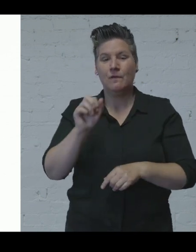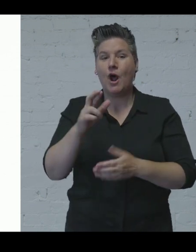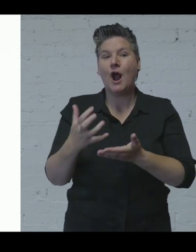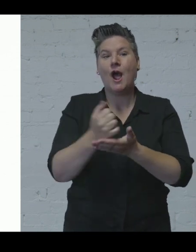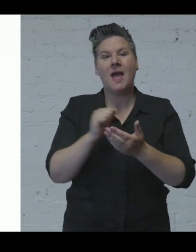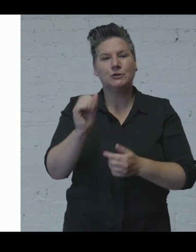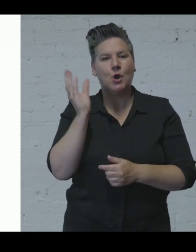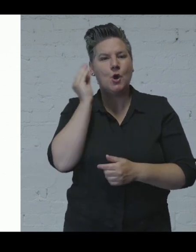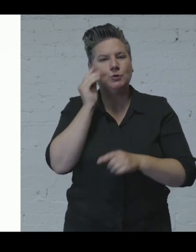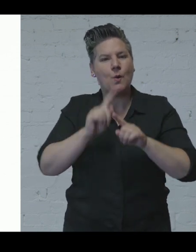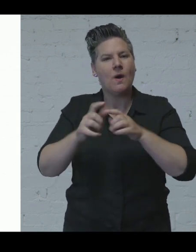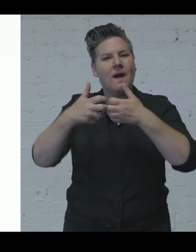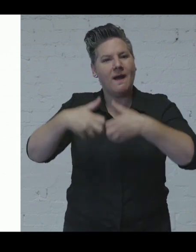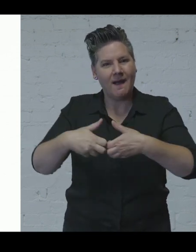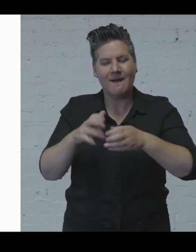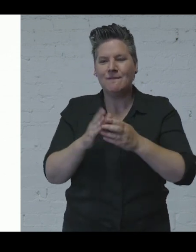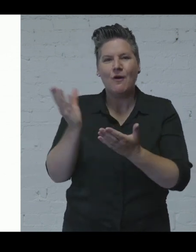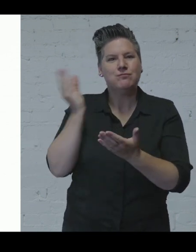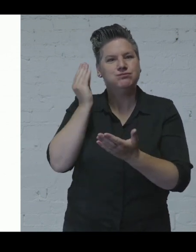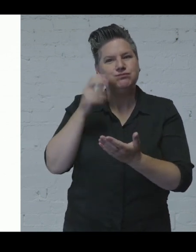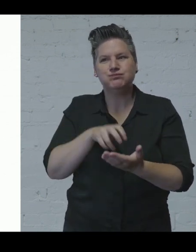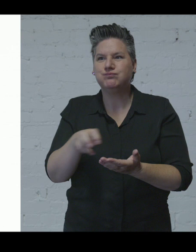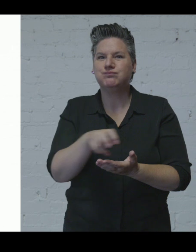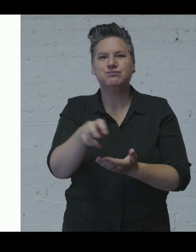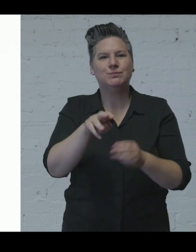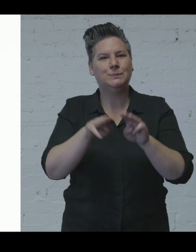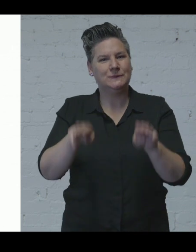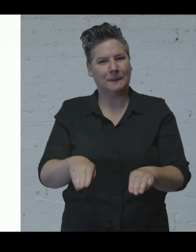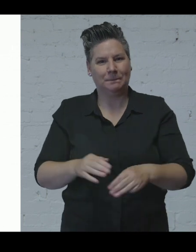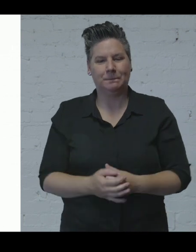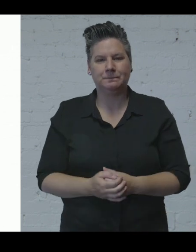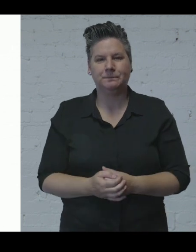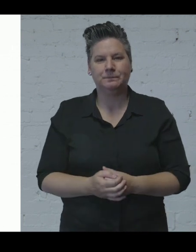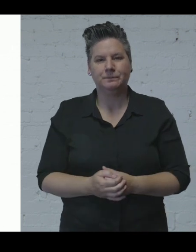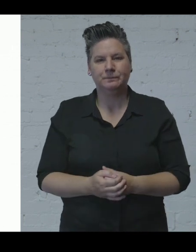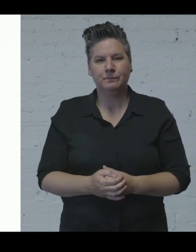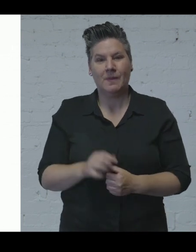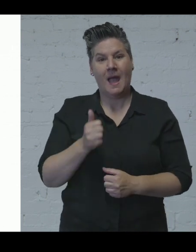There is an app that you can download to your phone and that you can use for your journey through the museum.